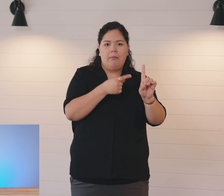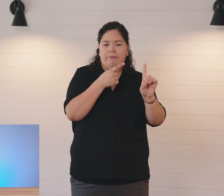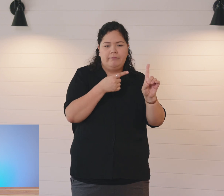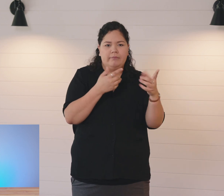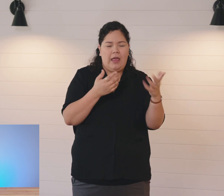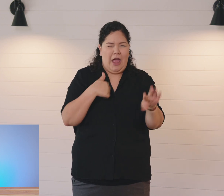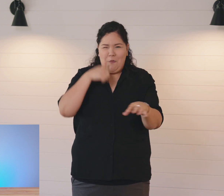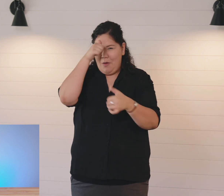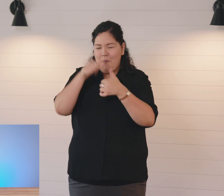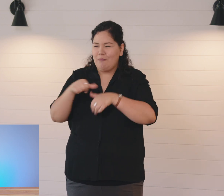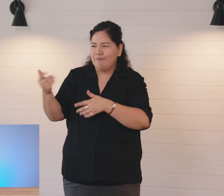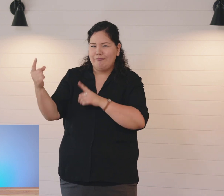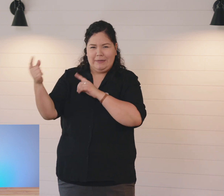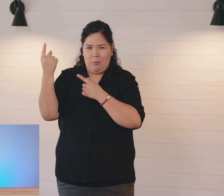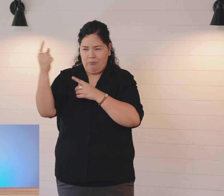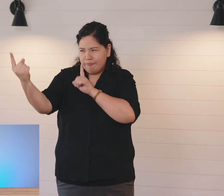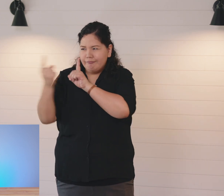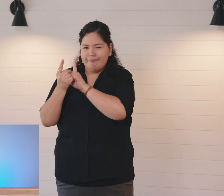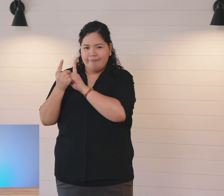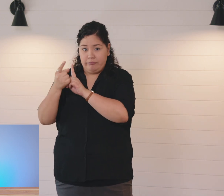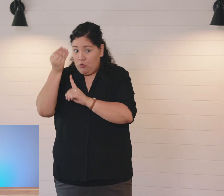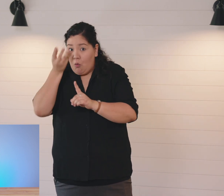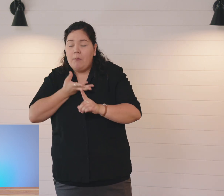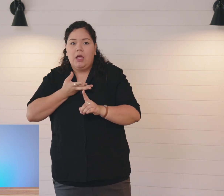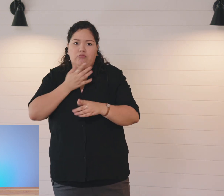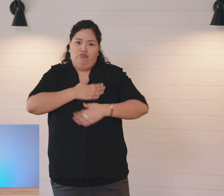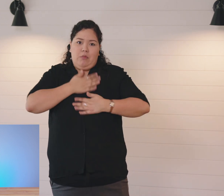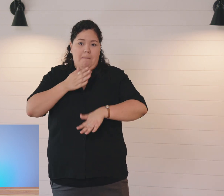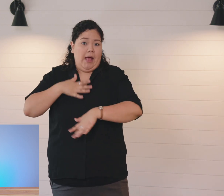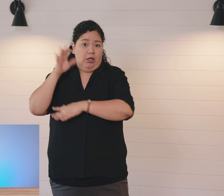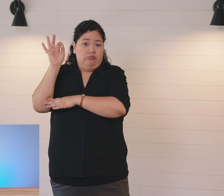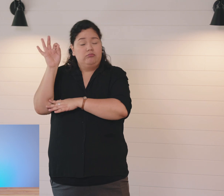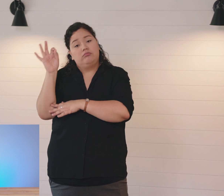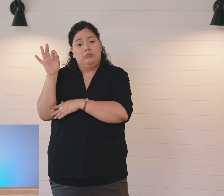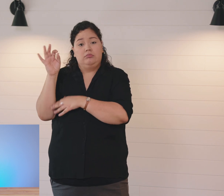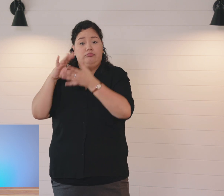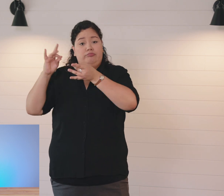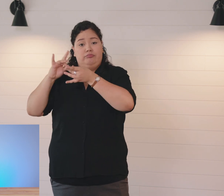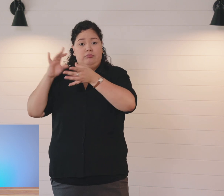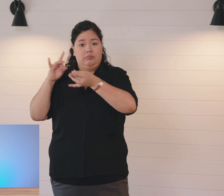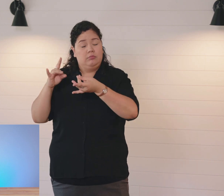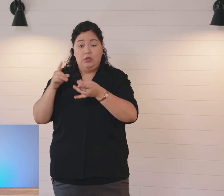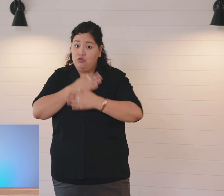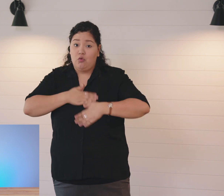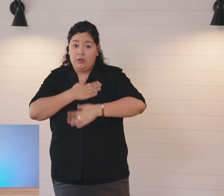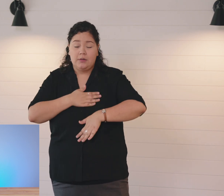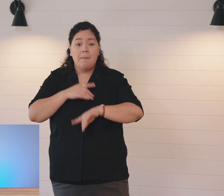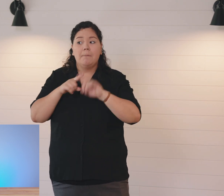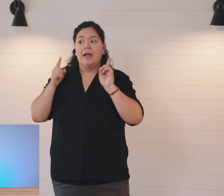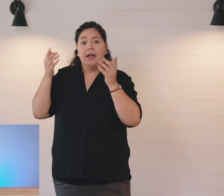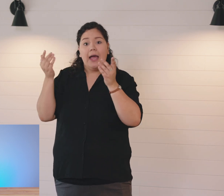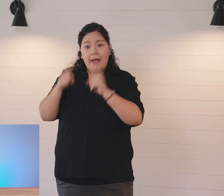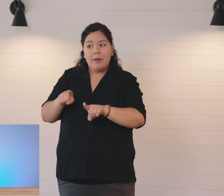Guy came up to me a little while ago, and he told me that he really enjoys my sermons, not just for the sermons themselves, he said, but I play them to